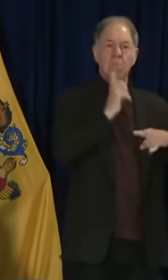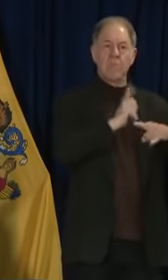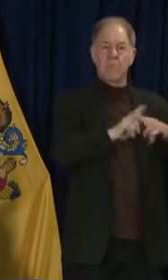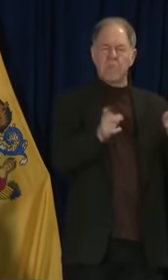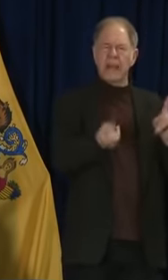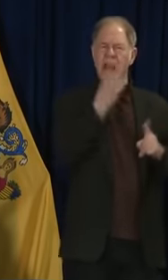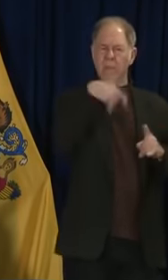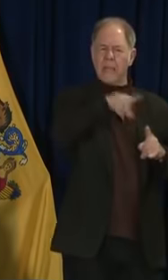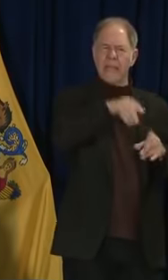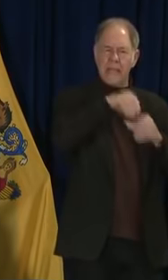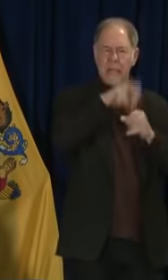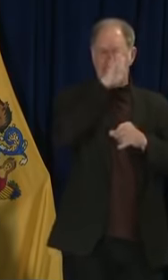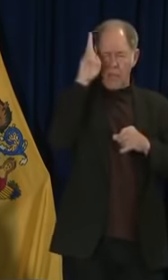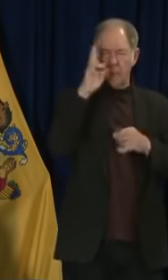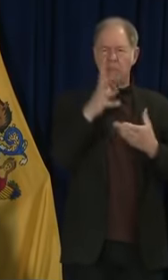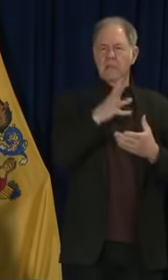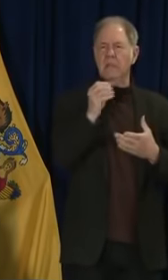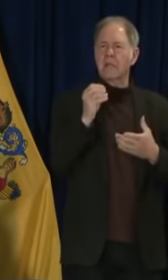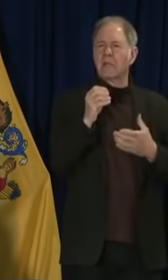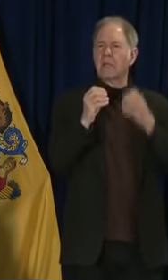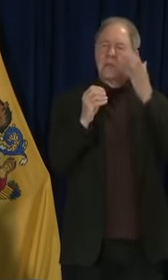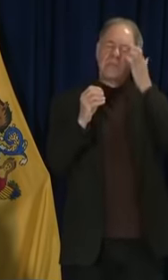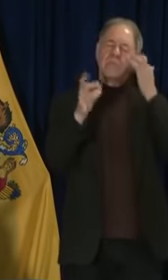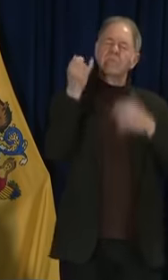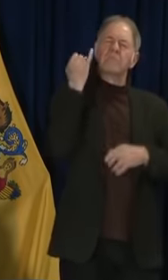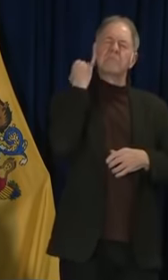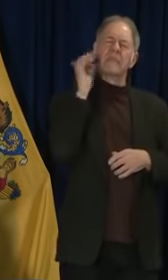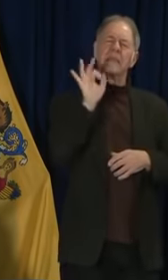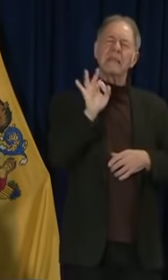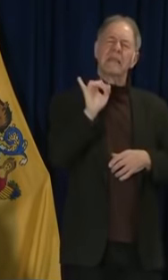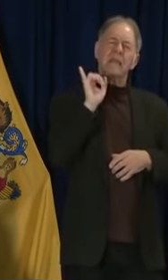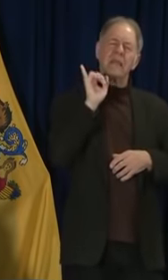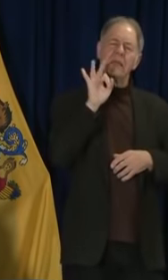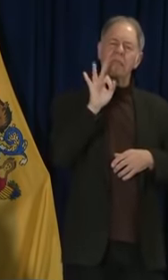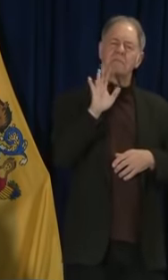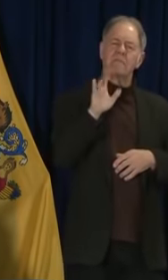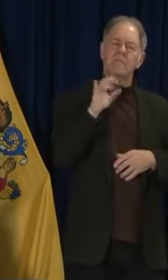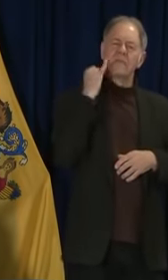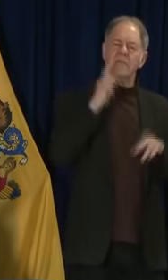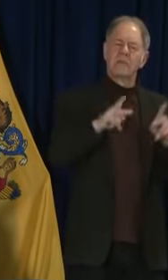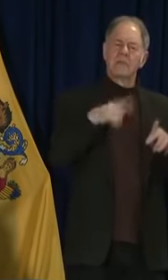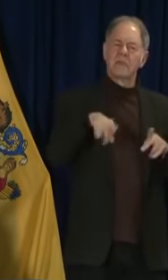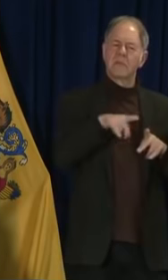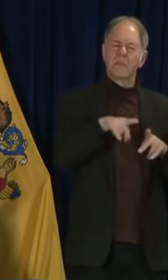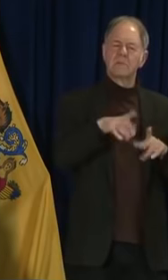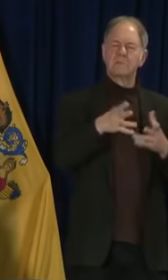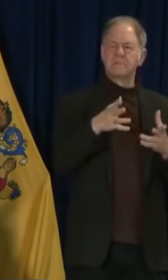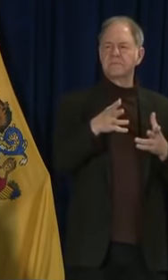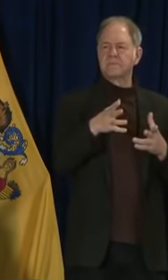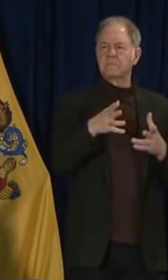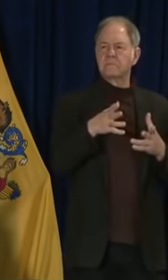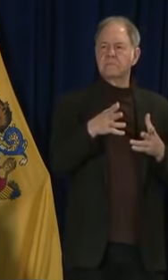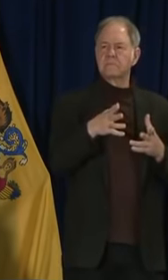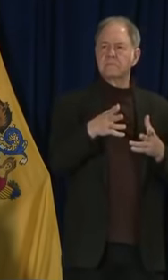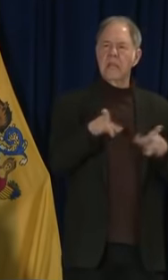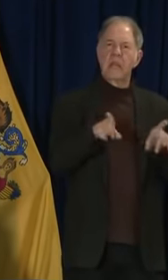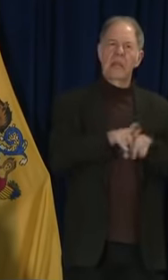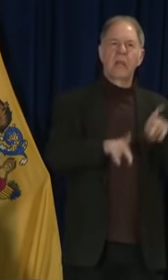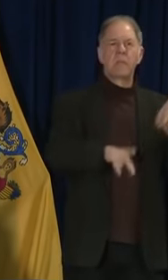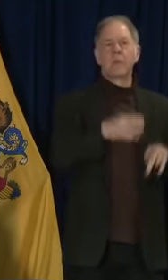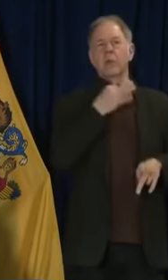the closures and curfews? What happens if people don't, if people are, can people run at night? They're